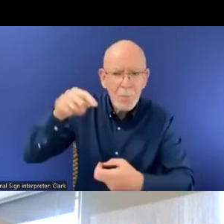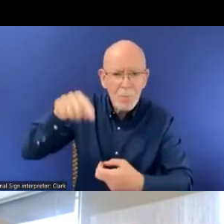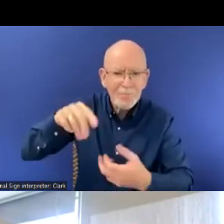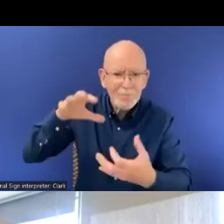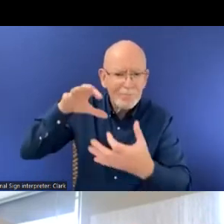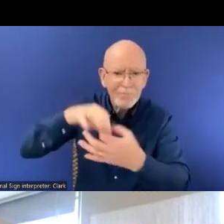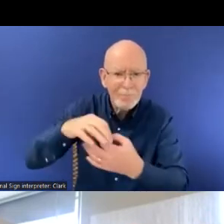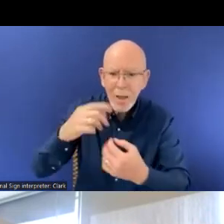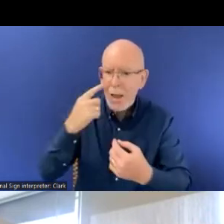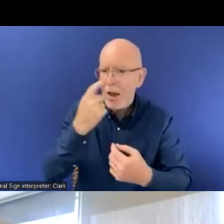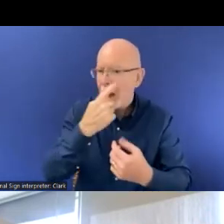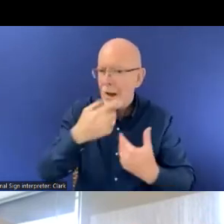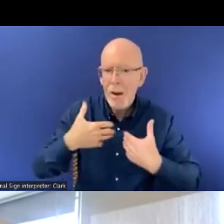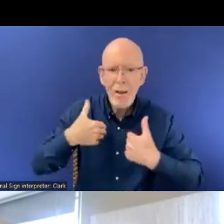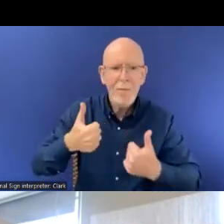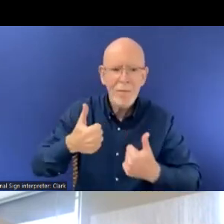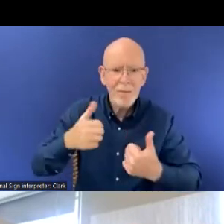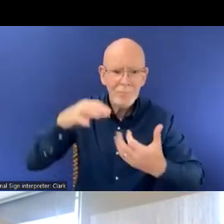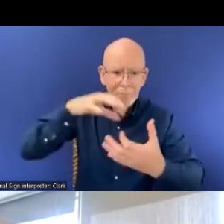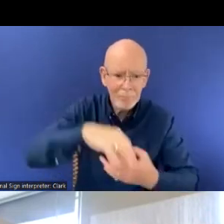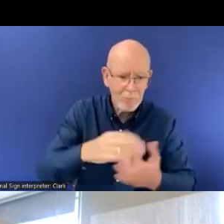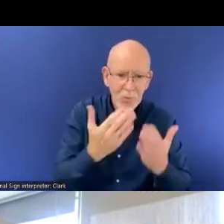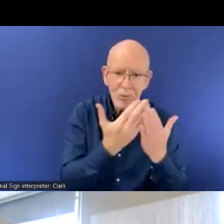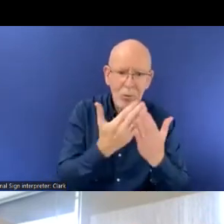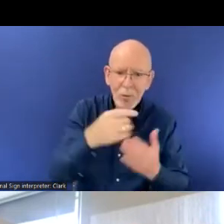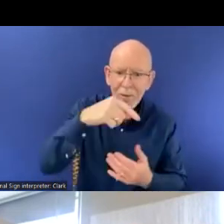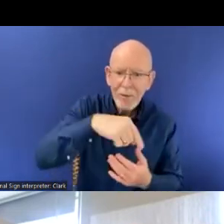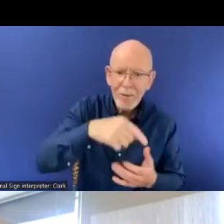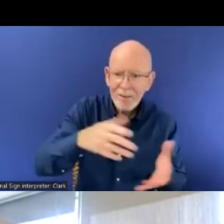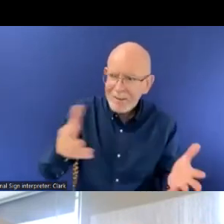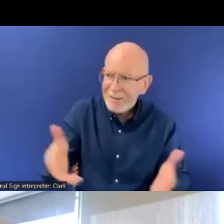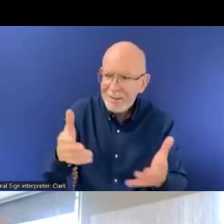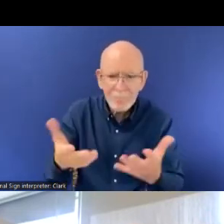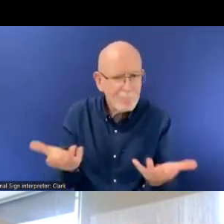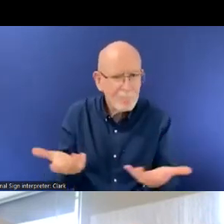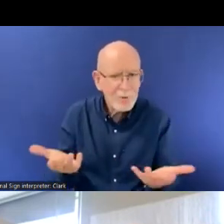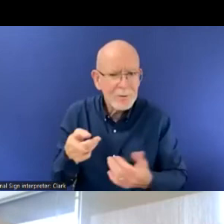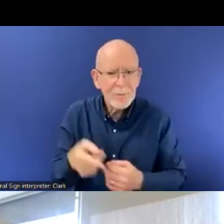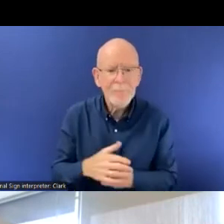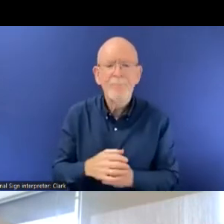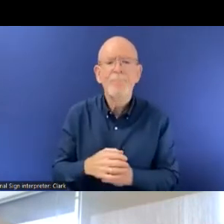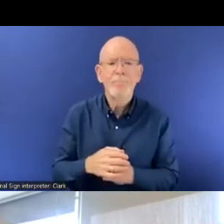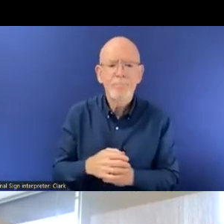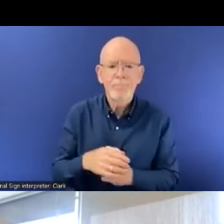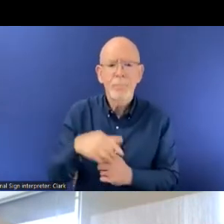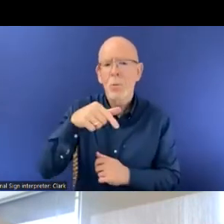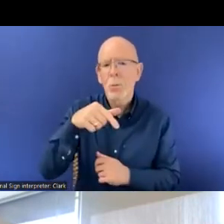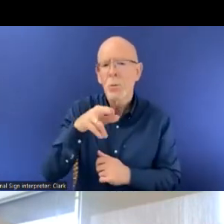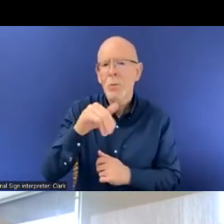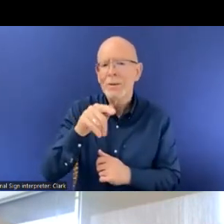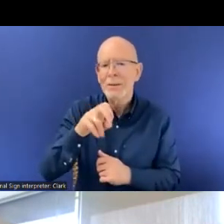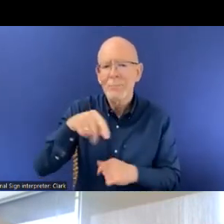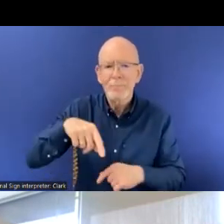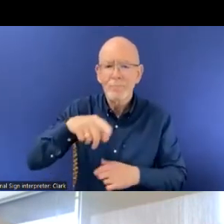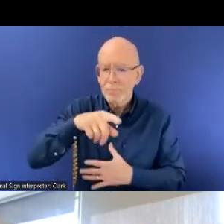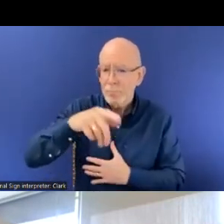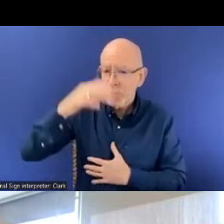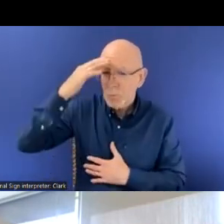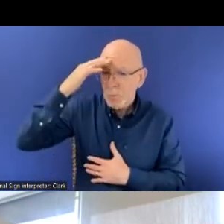and the evidence shows very clearly how the pandemic has affected school children. With